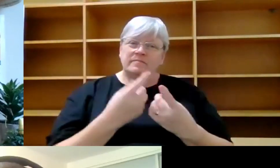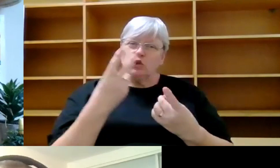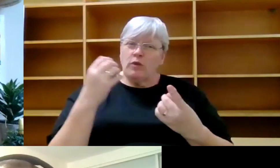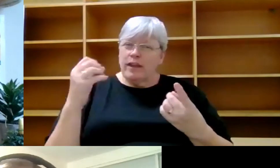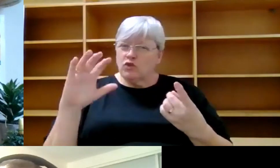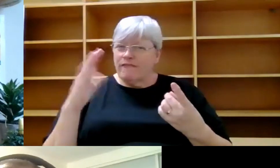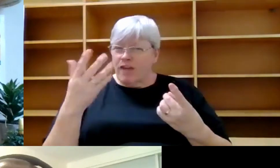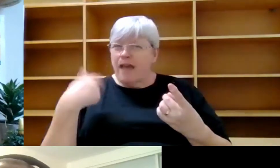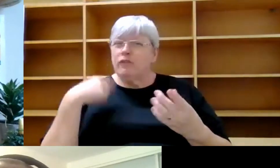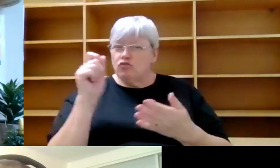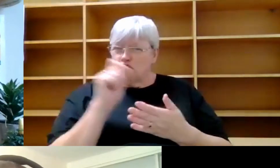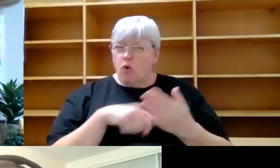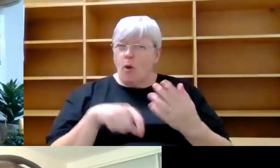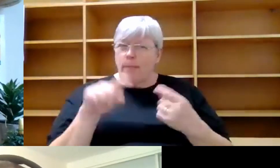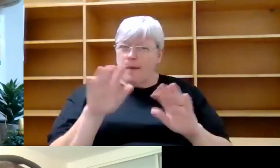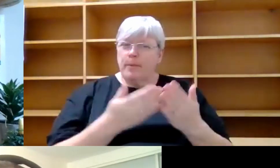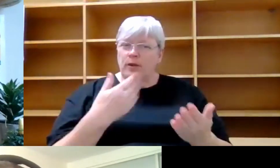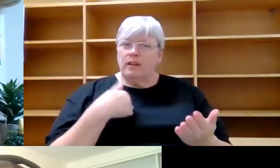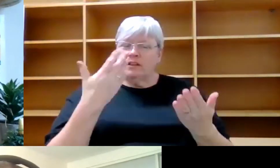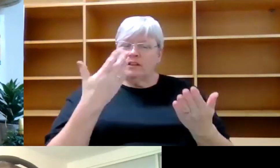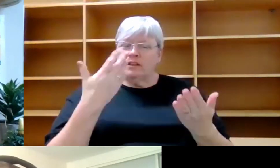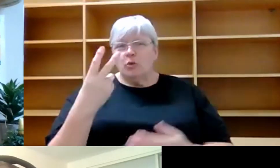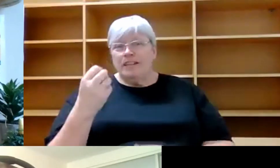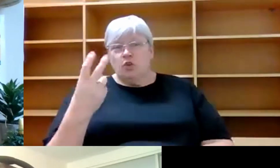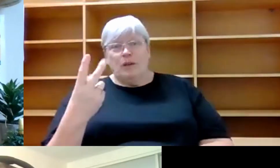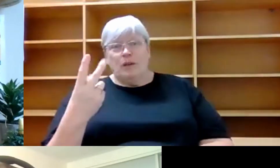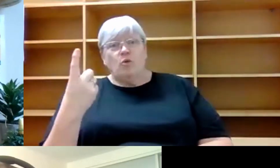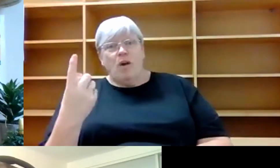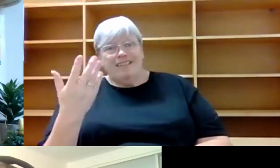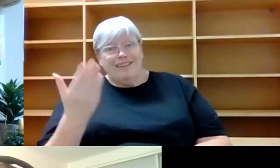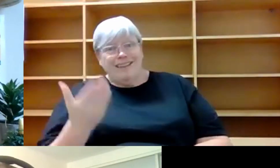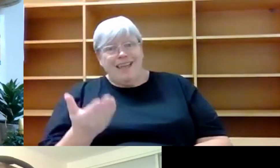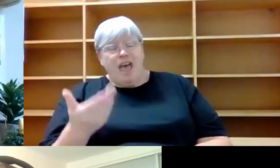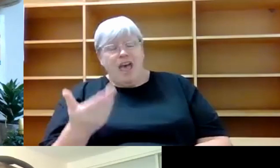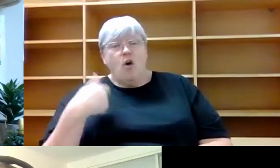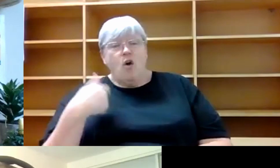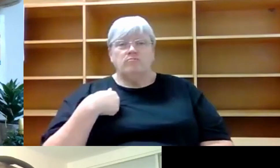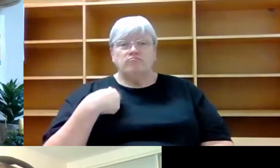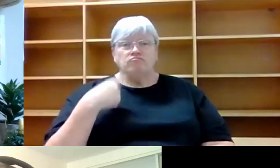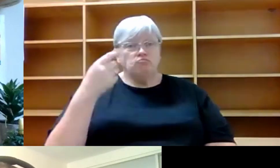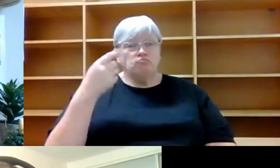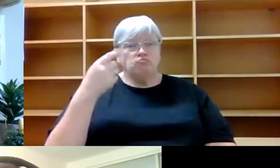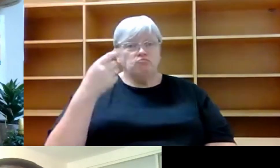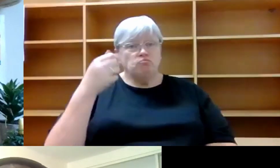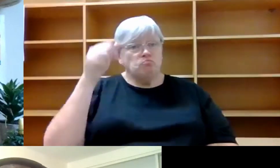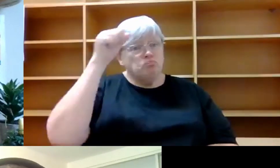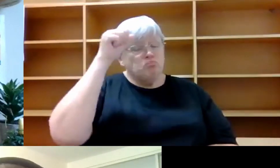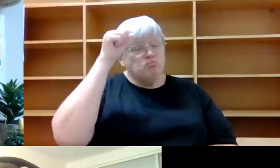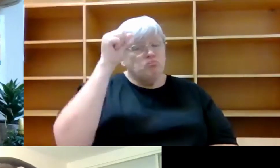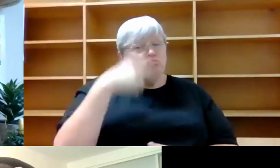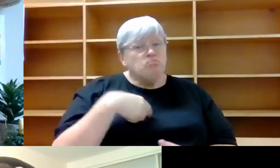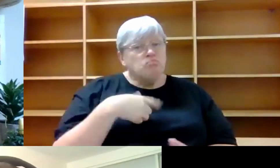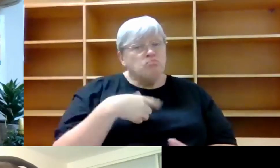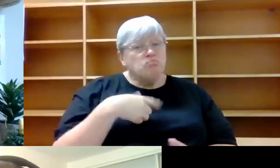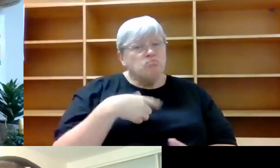now yes, it was, yeah. Yeah, now we're in 2021. Were you like consciously drawing on any of it as you wrote Kane